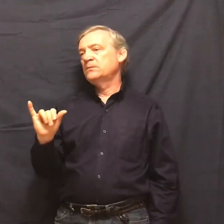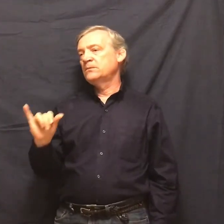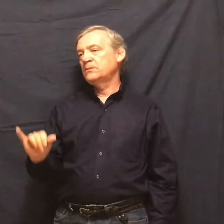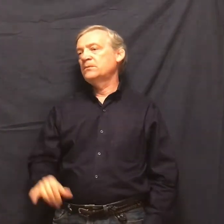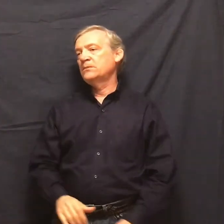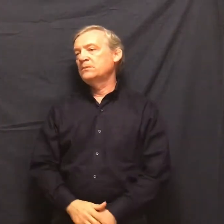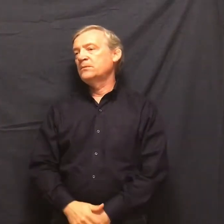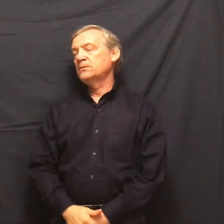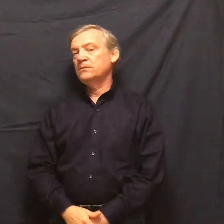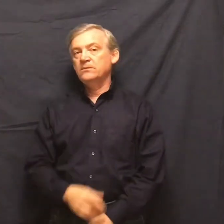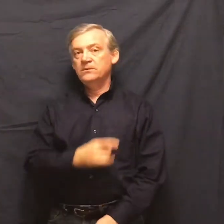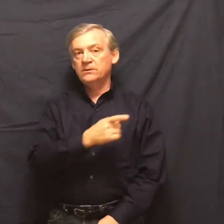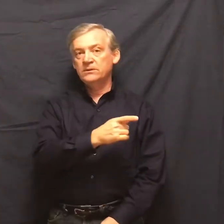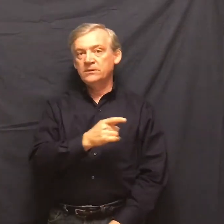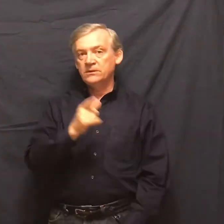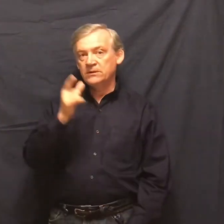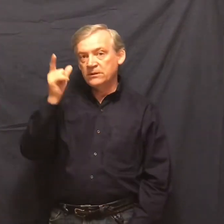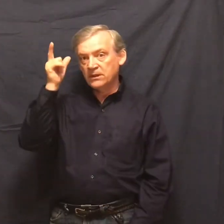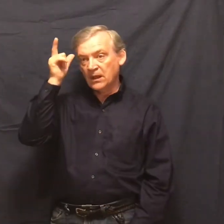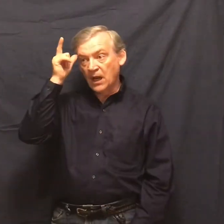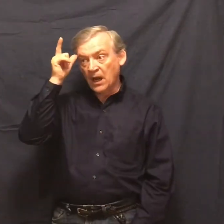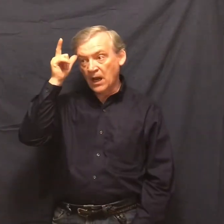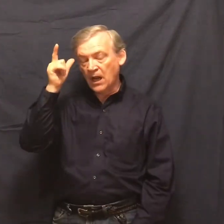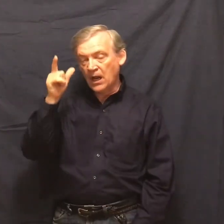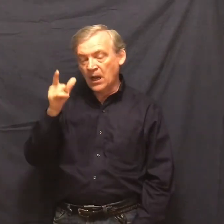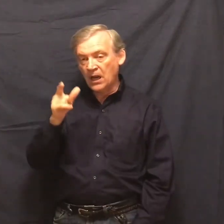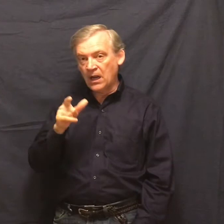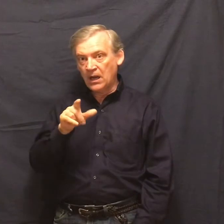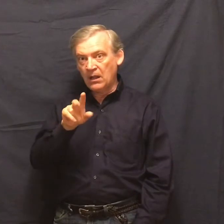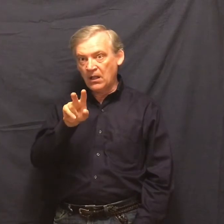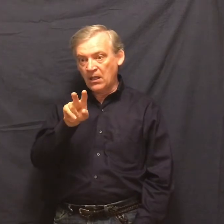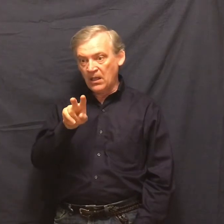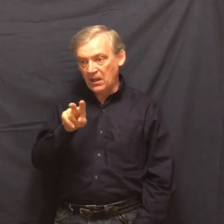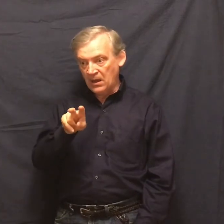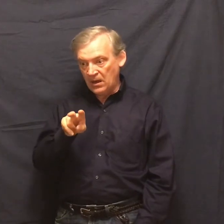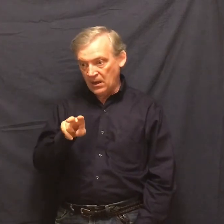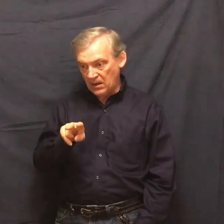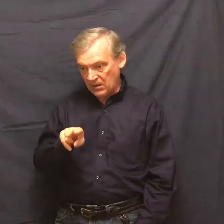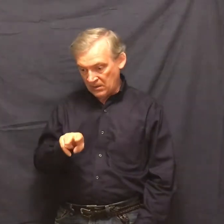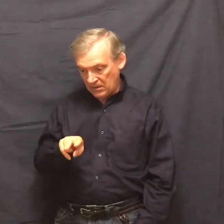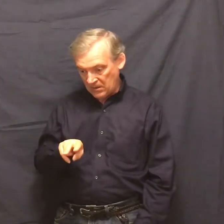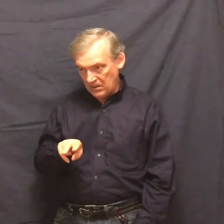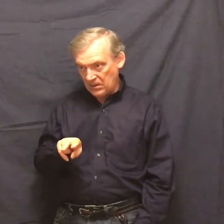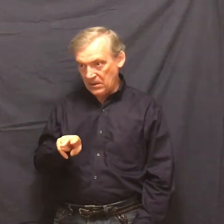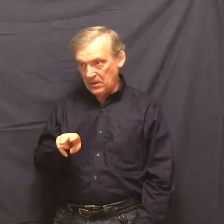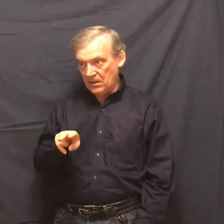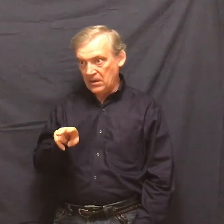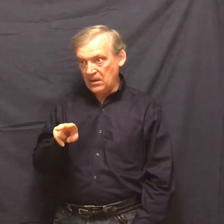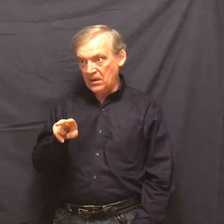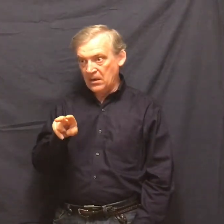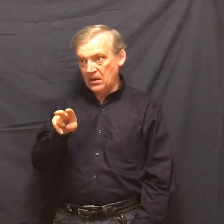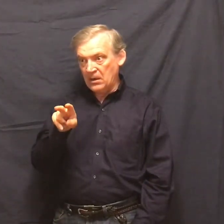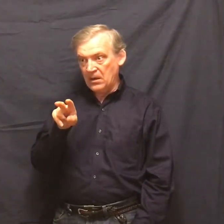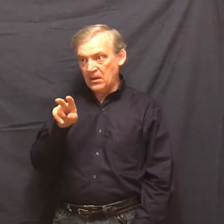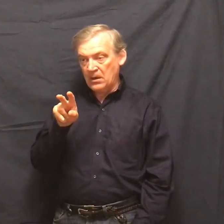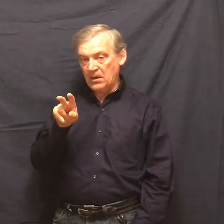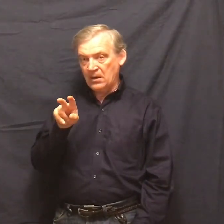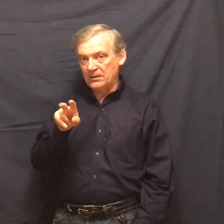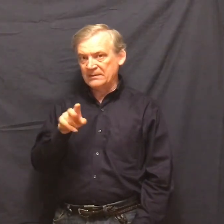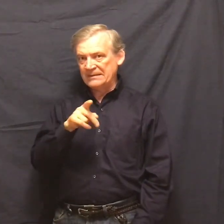Lenny's eyes moved down over her body, and though she did not seem to be looking at Lenny, she bridled a little.